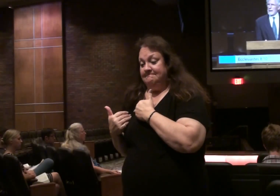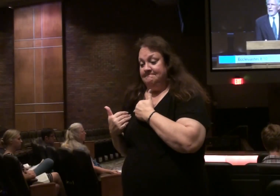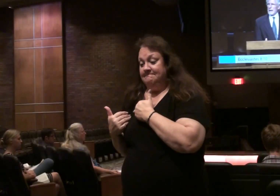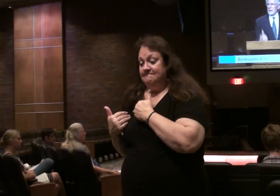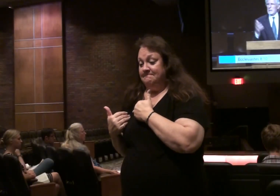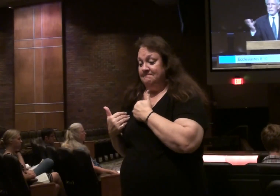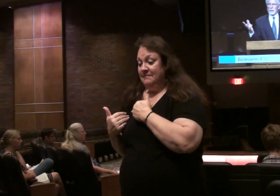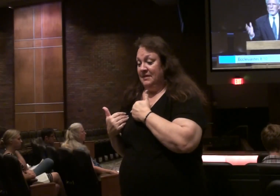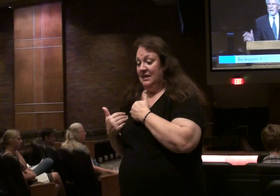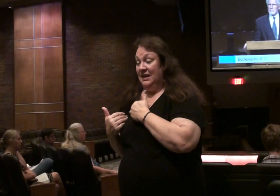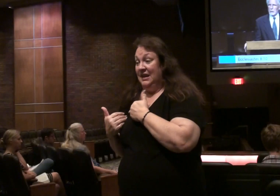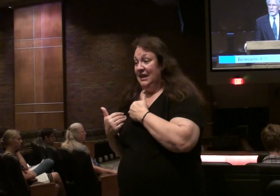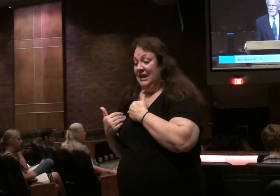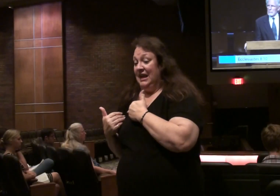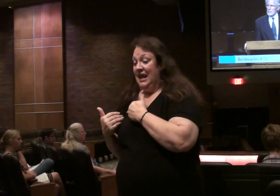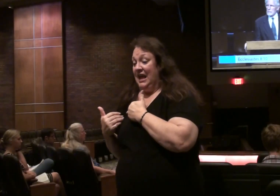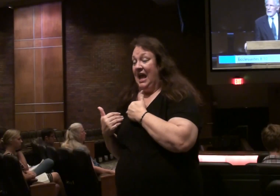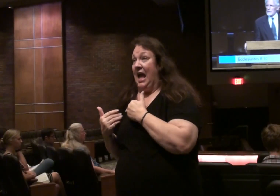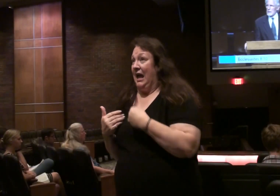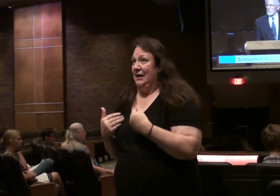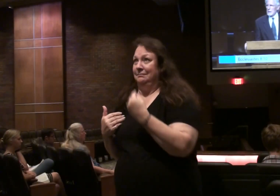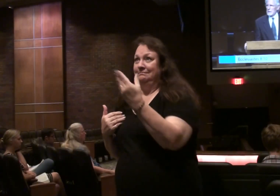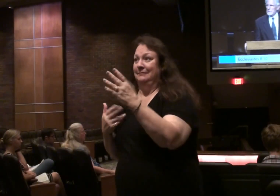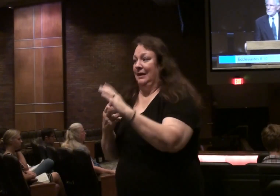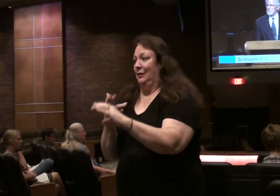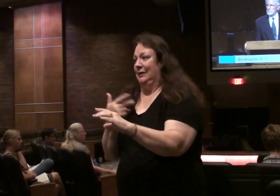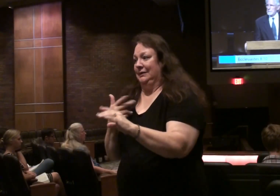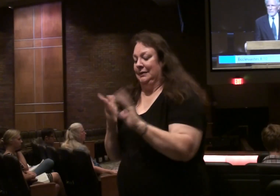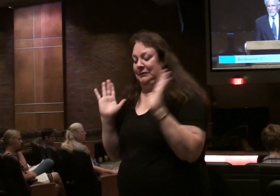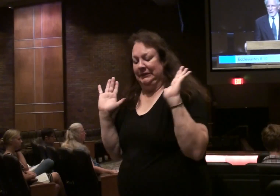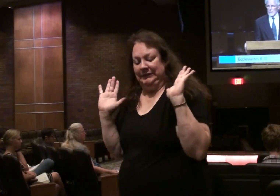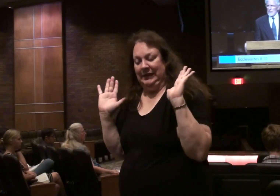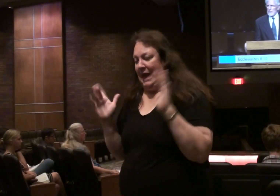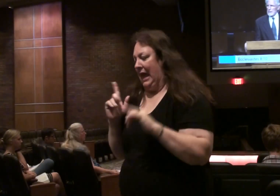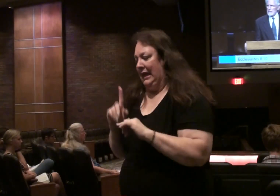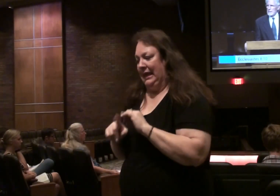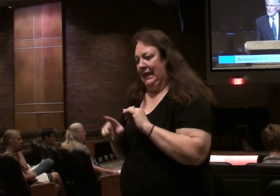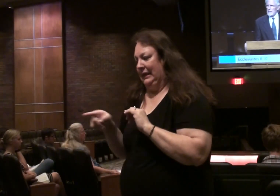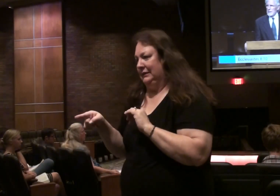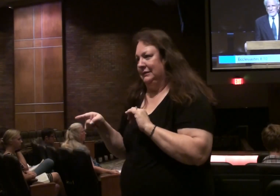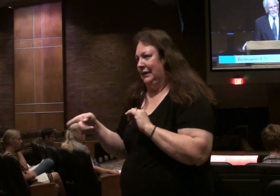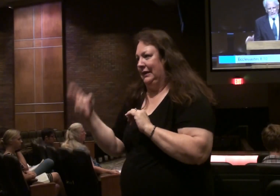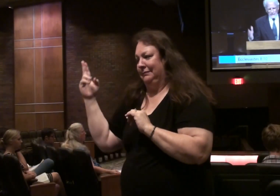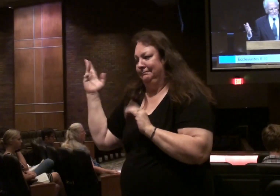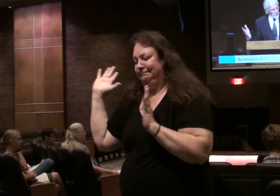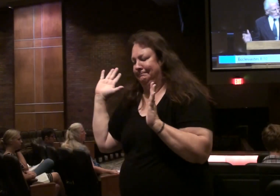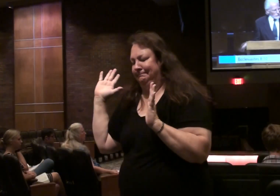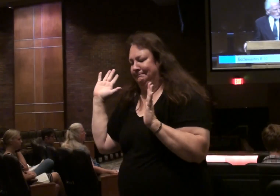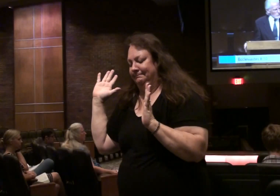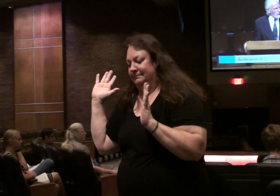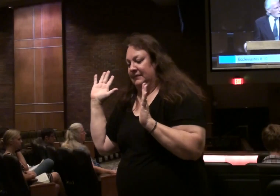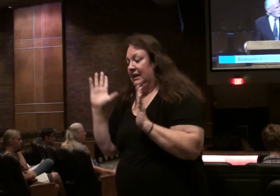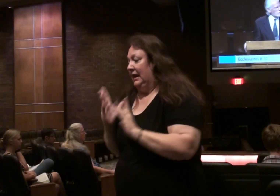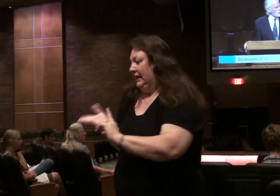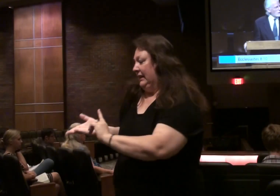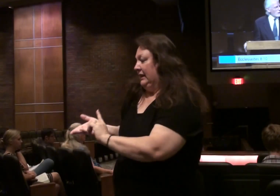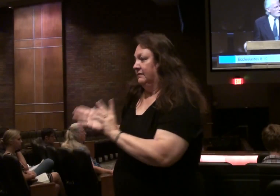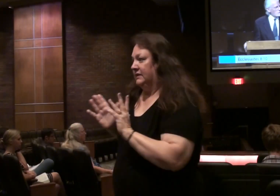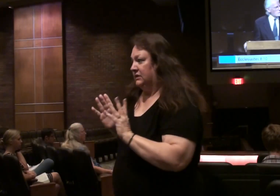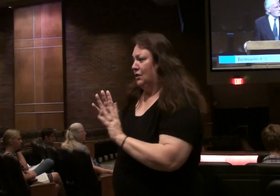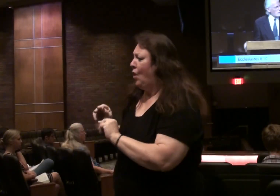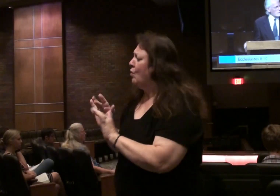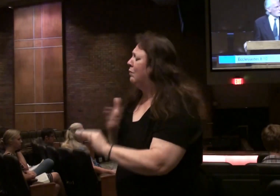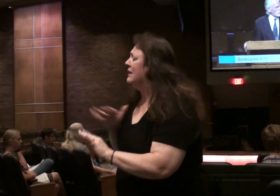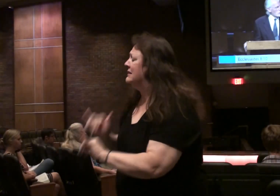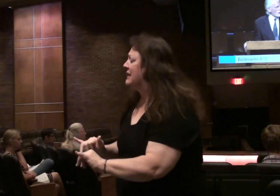when Dad said, you know, I'm turning in my resignation, I'm done. I just can't take it here. I didn't try to talk him out of it. I